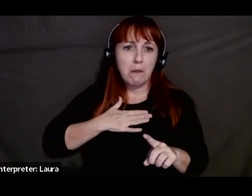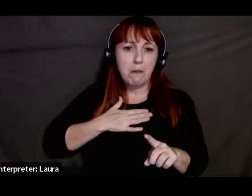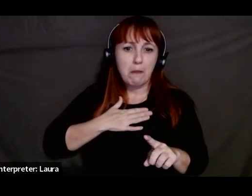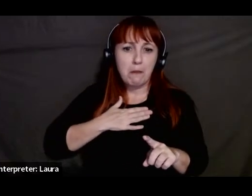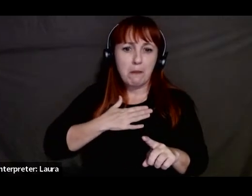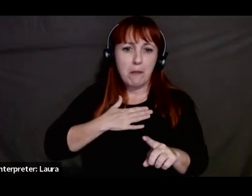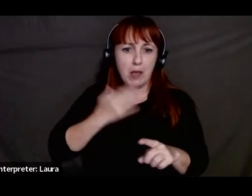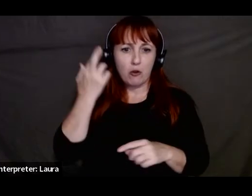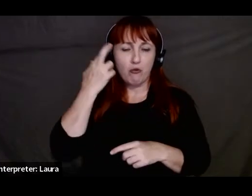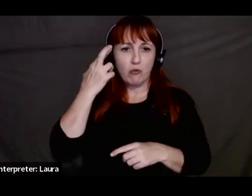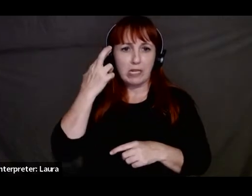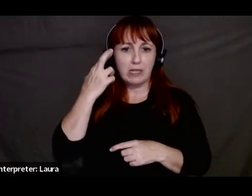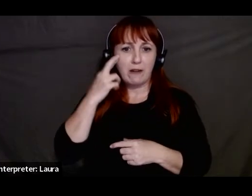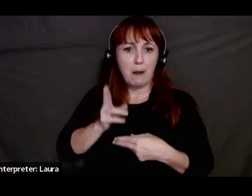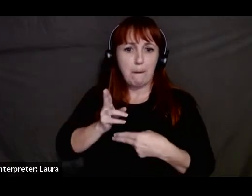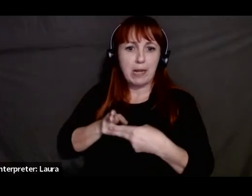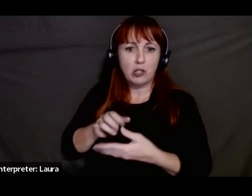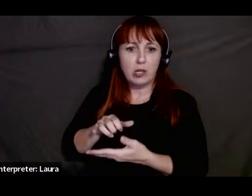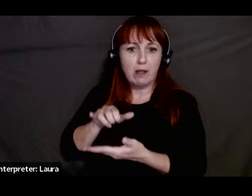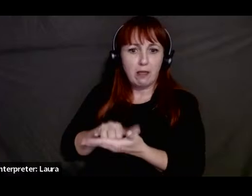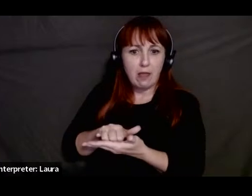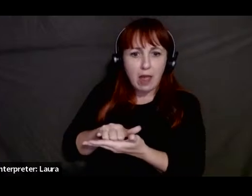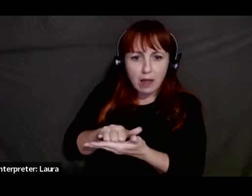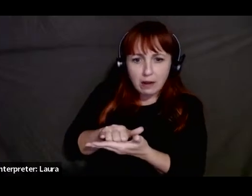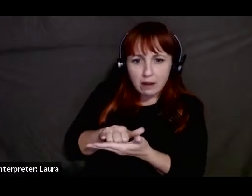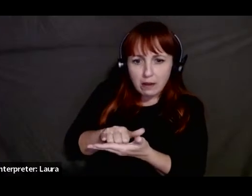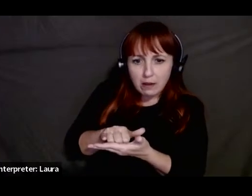my reason for bringing that up is I was able to